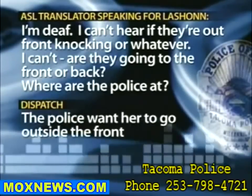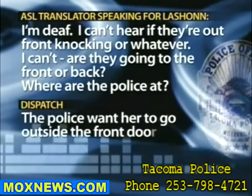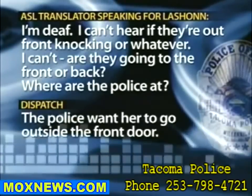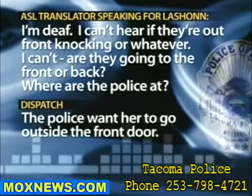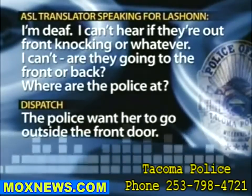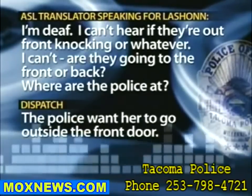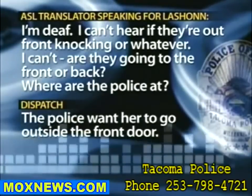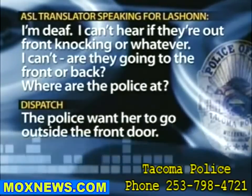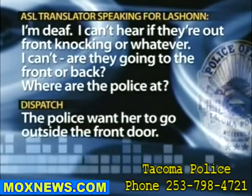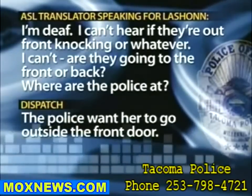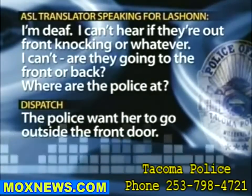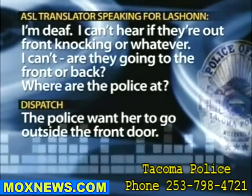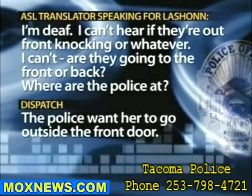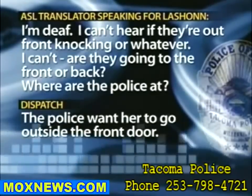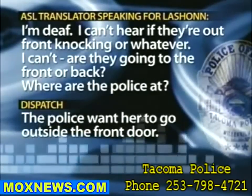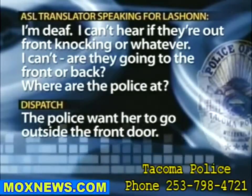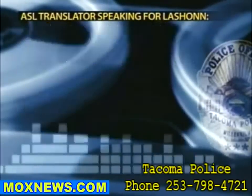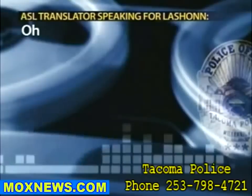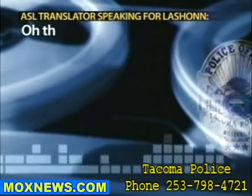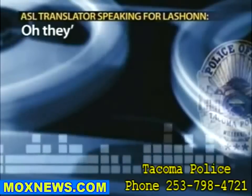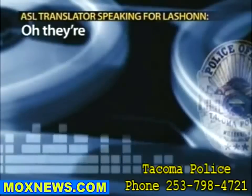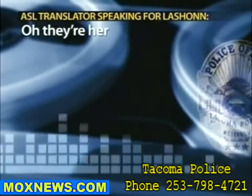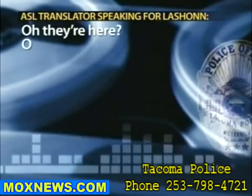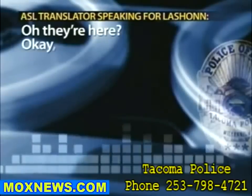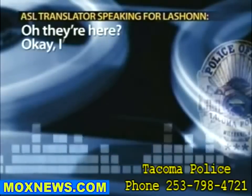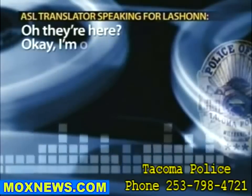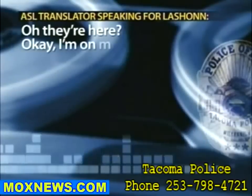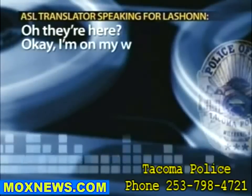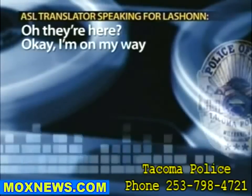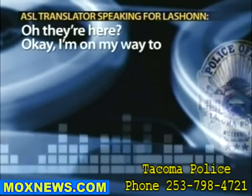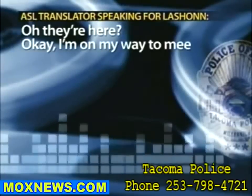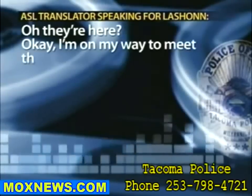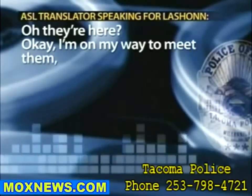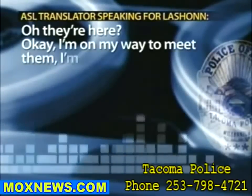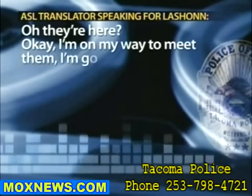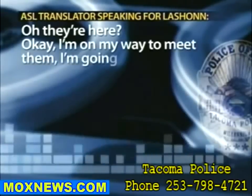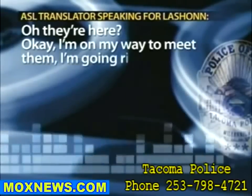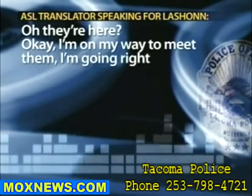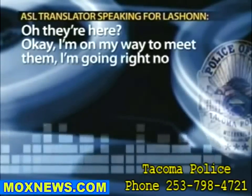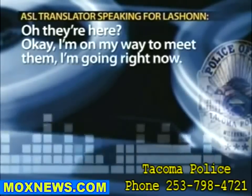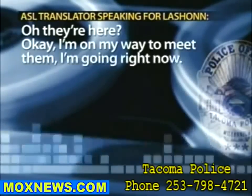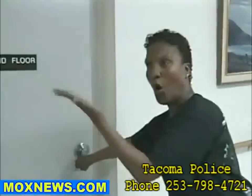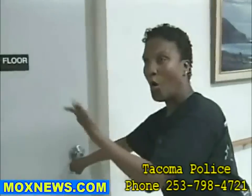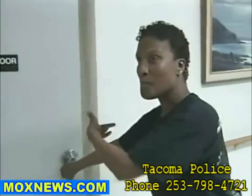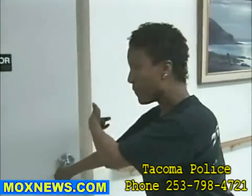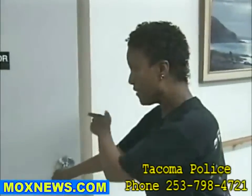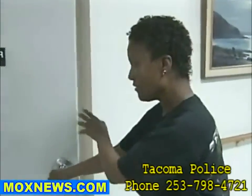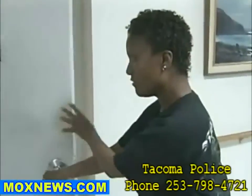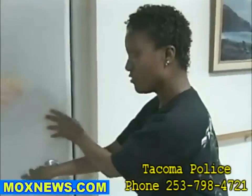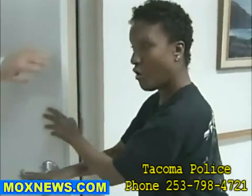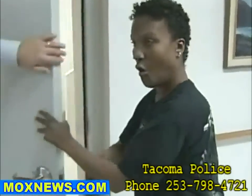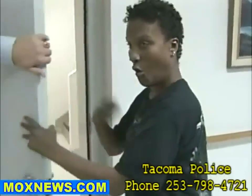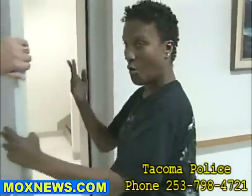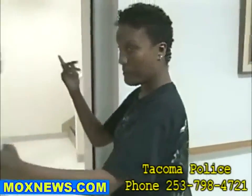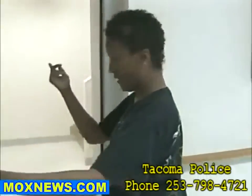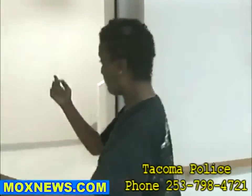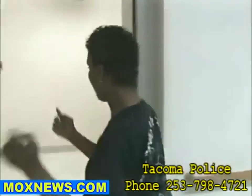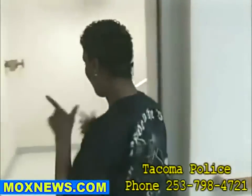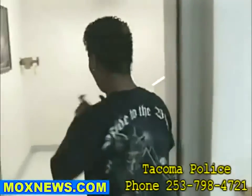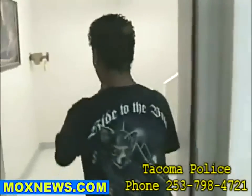go outside the front door. Oh, they're here? Okay, I'm on my way to meet them. I'm going right now. LaShawn showed our cameras her route